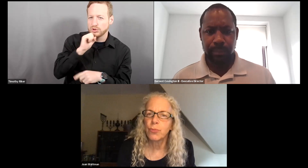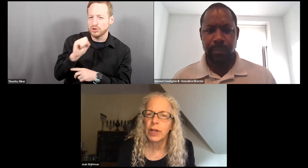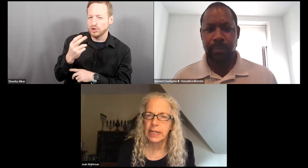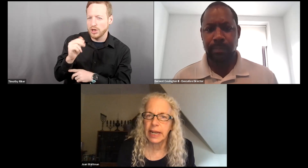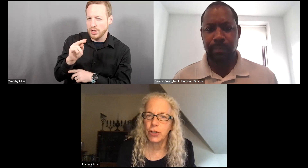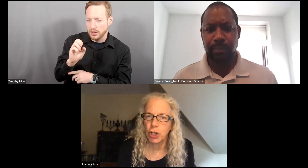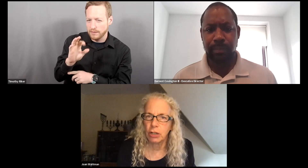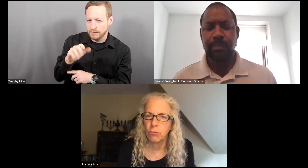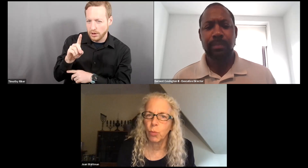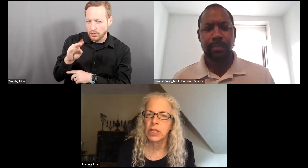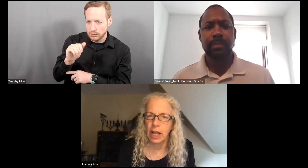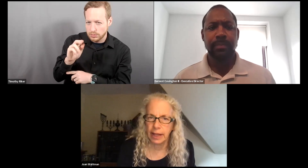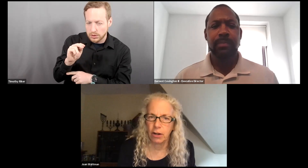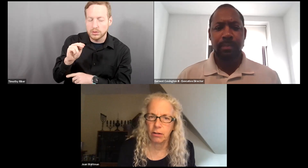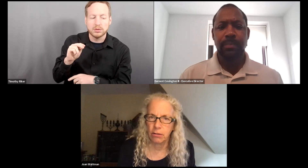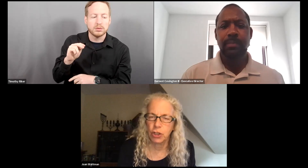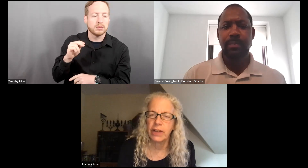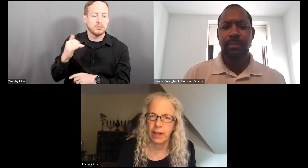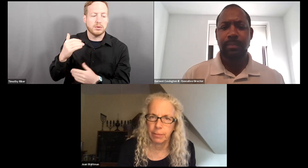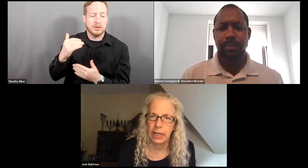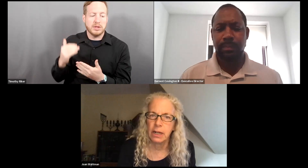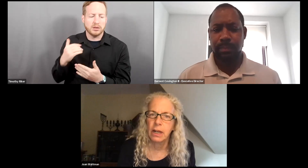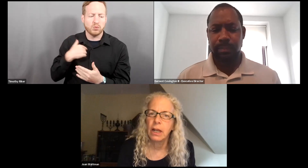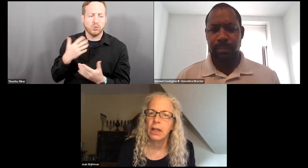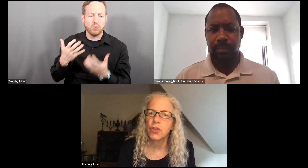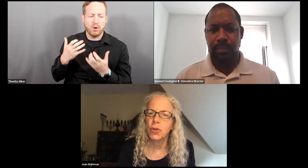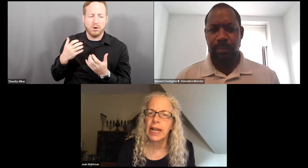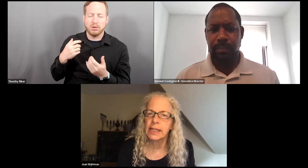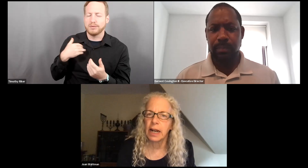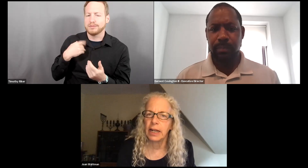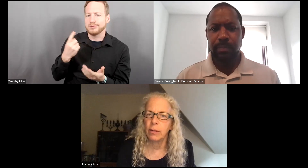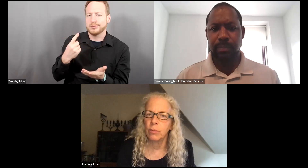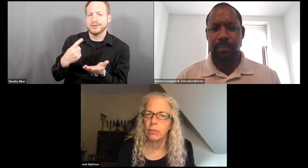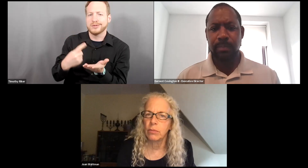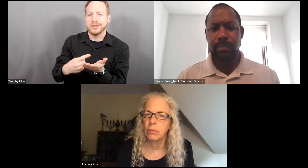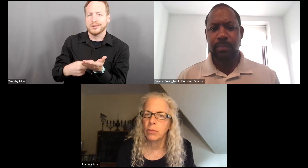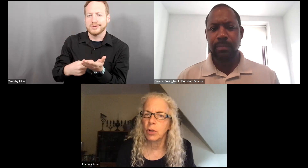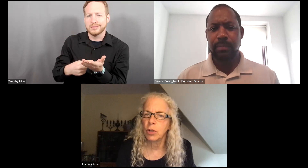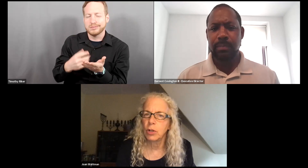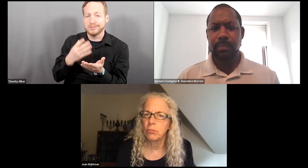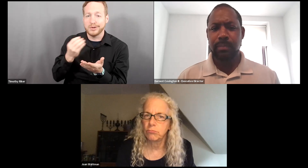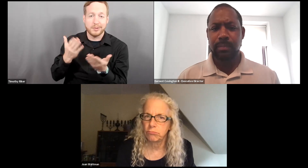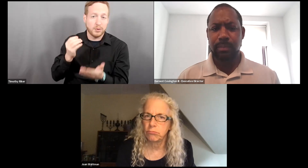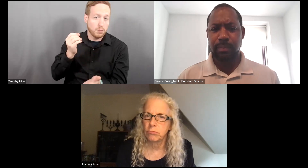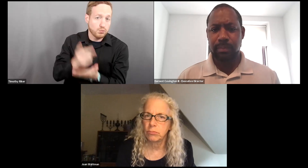Shane's presentation was on there, Shane Feldman. So the next item